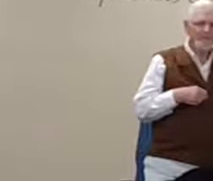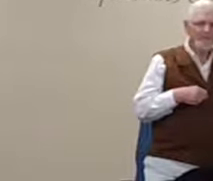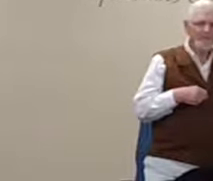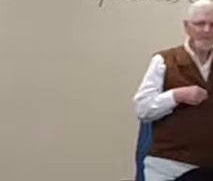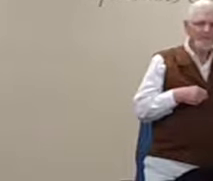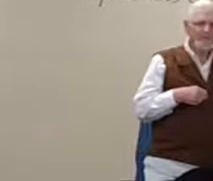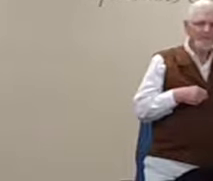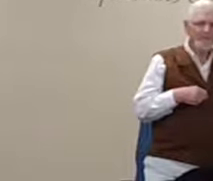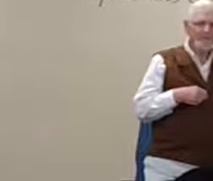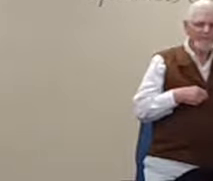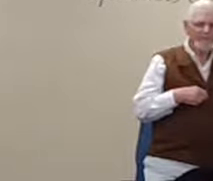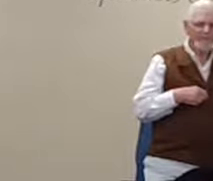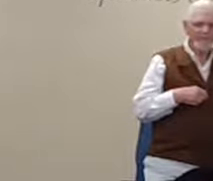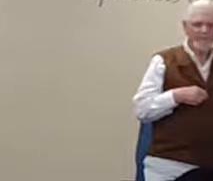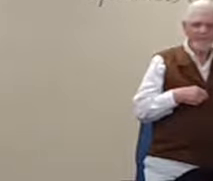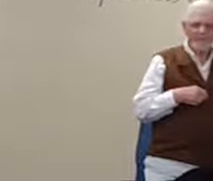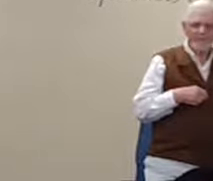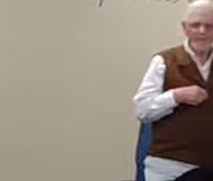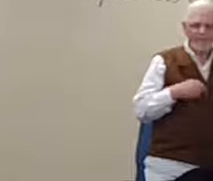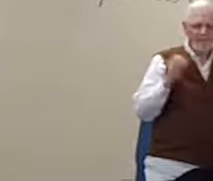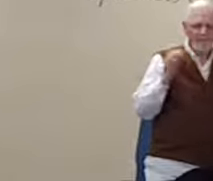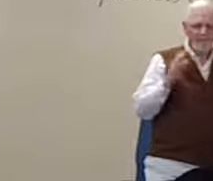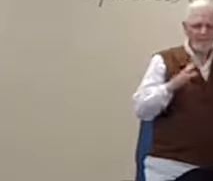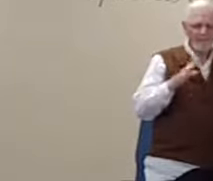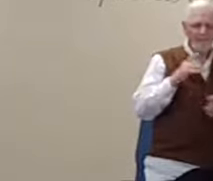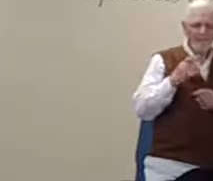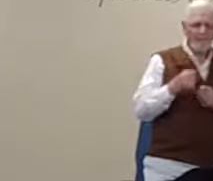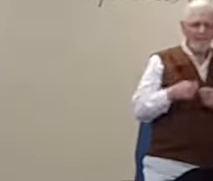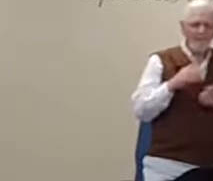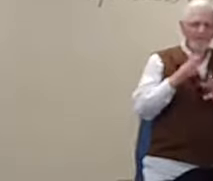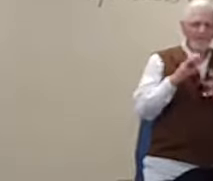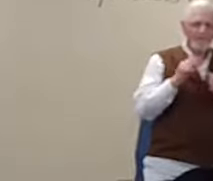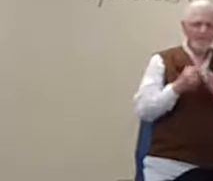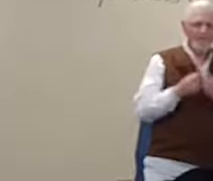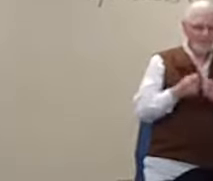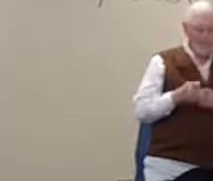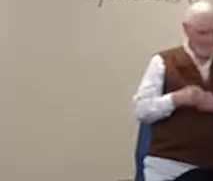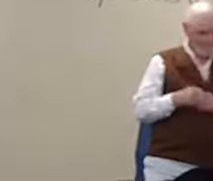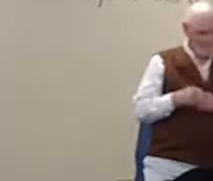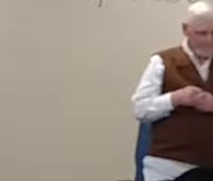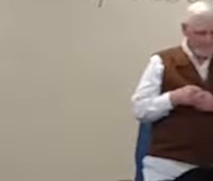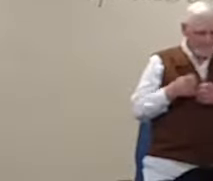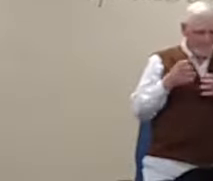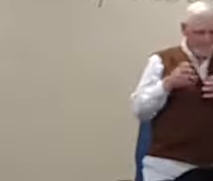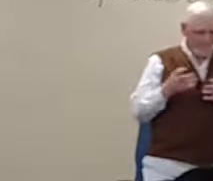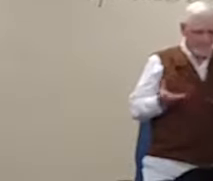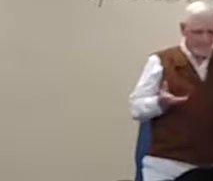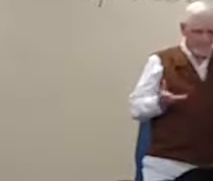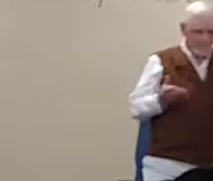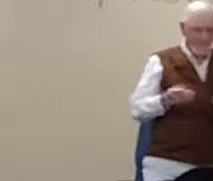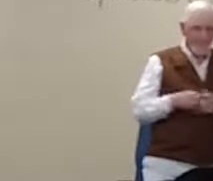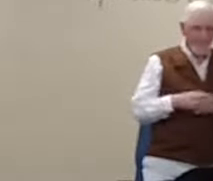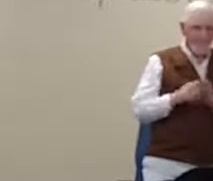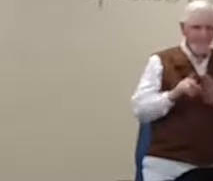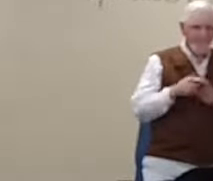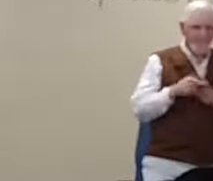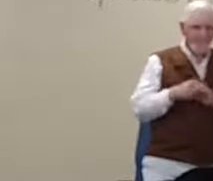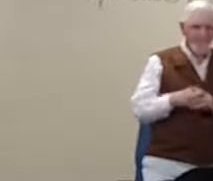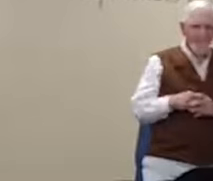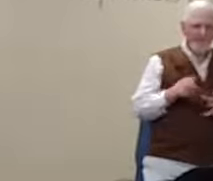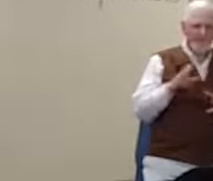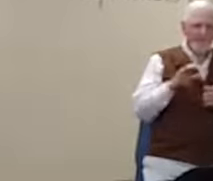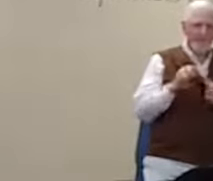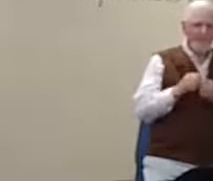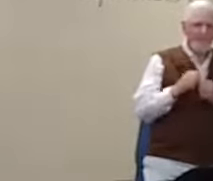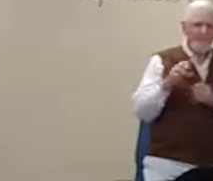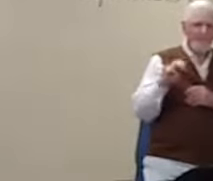My old preacher told me he was talking to a, any water up here? I'm just going to stall for a second. He was talking to a